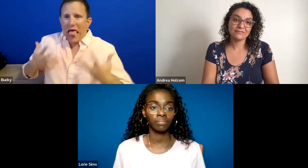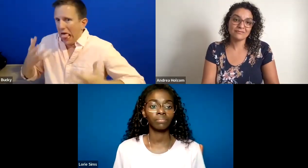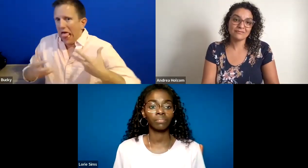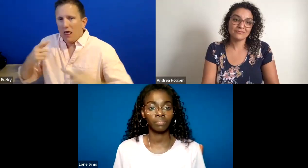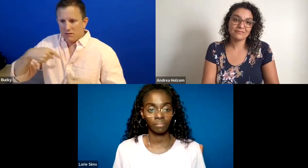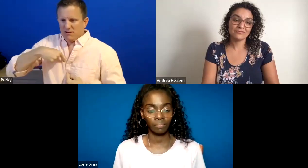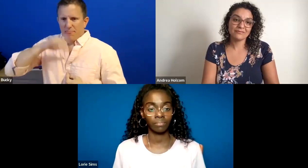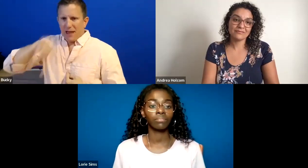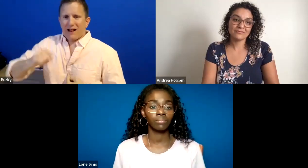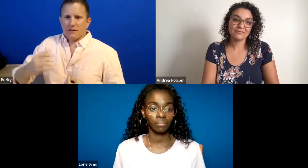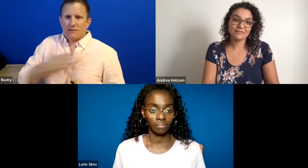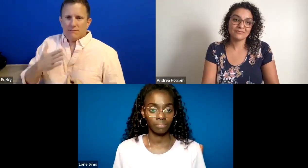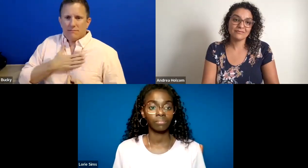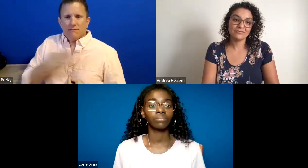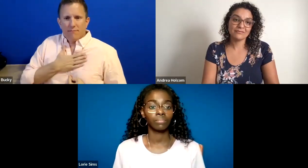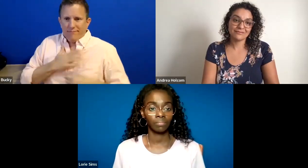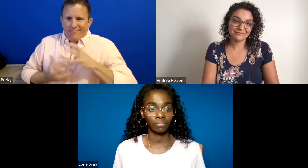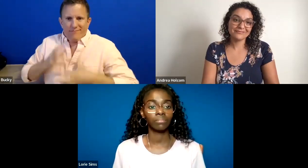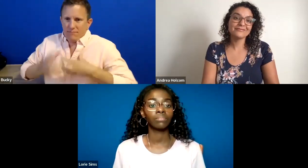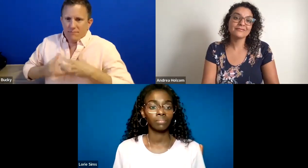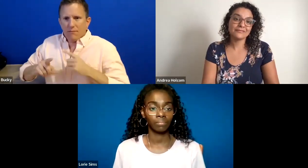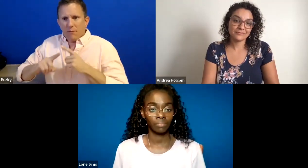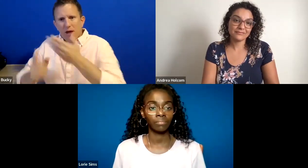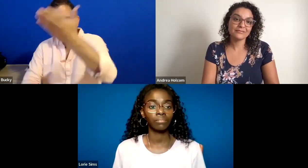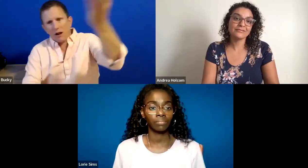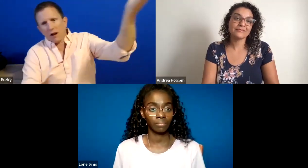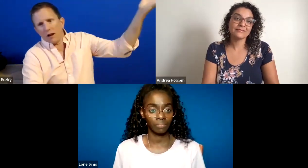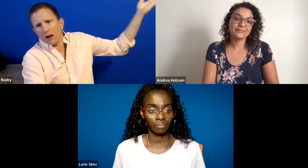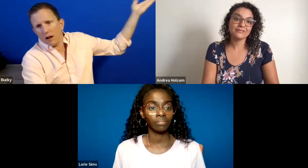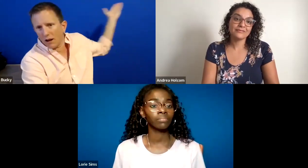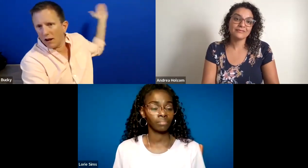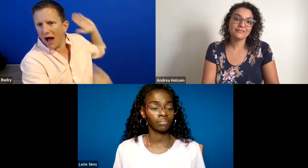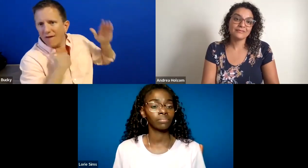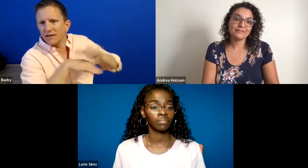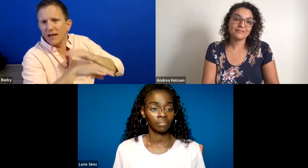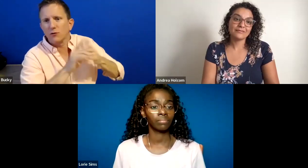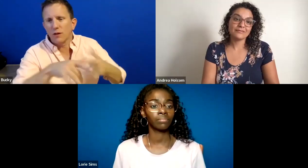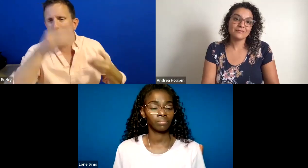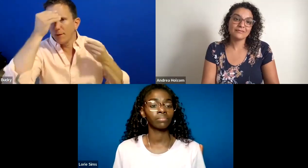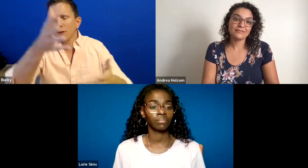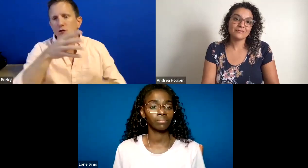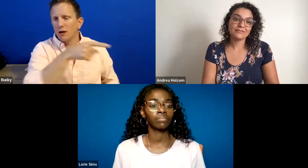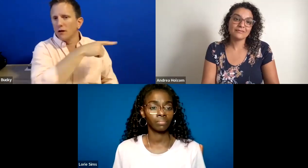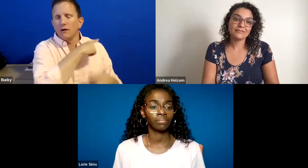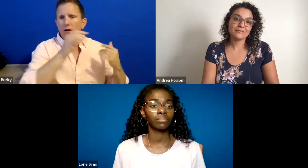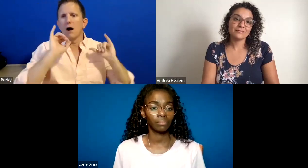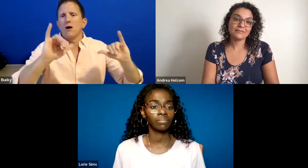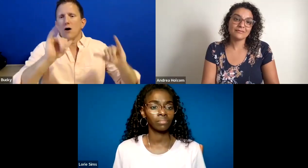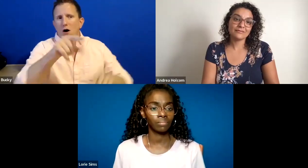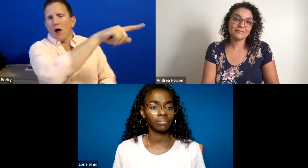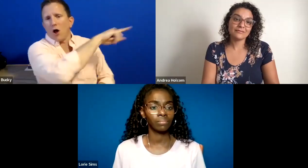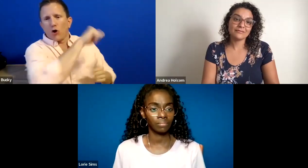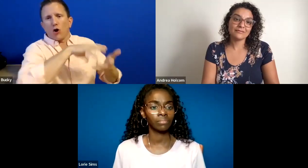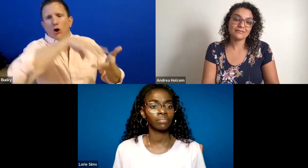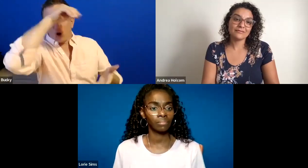is a possibility I may be embarrassed. I may struggle for a response. That's something that I'm dealing with internally. But